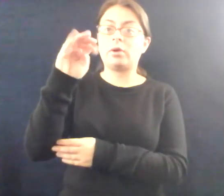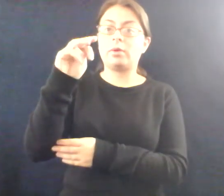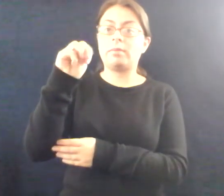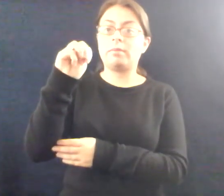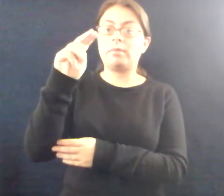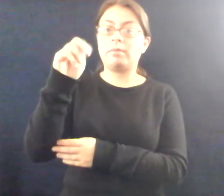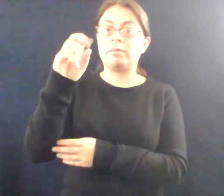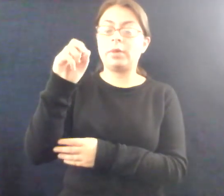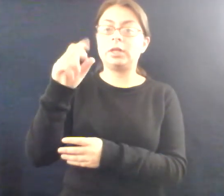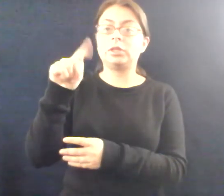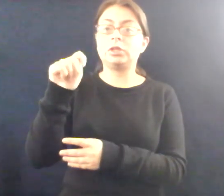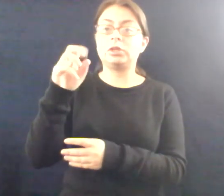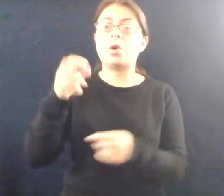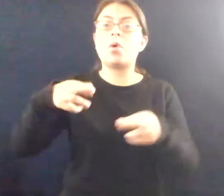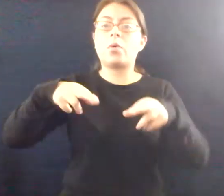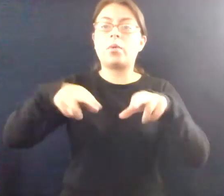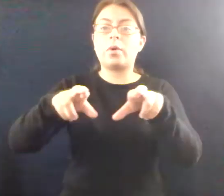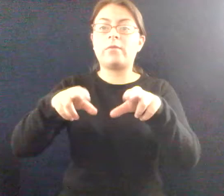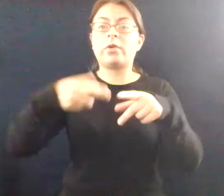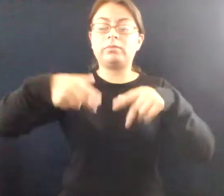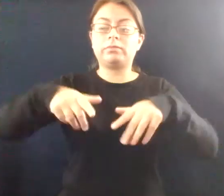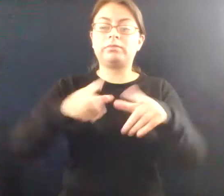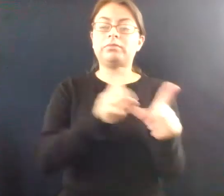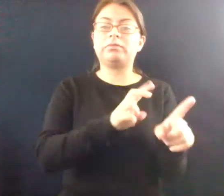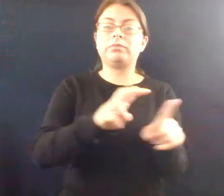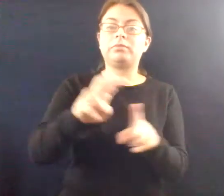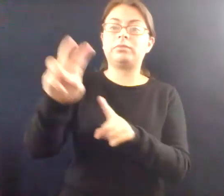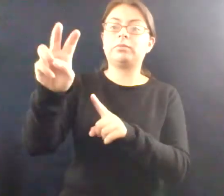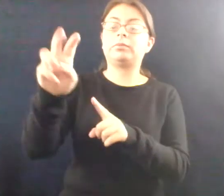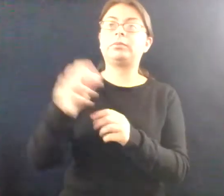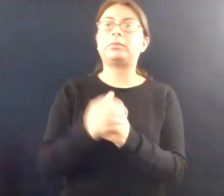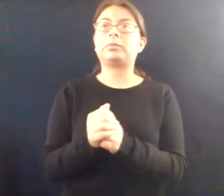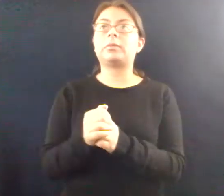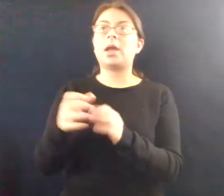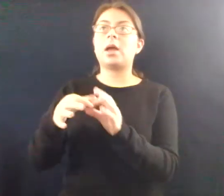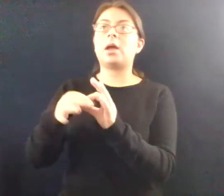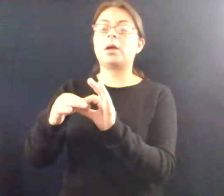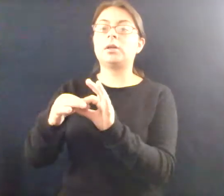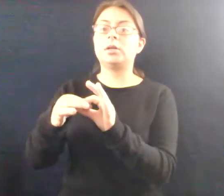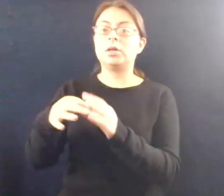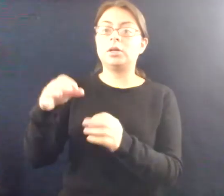Many of these vessels tied up along the river near Sutter's Fort.